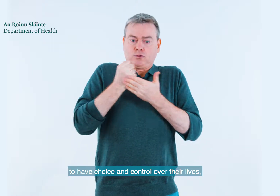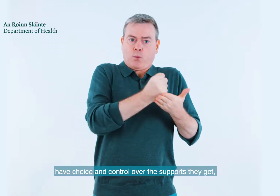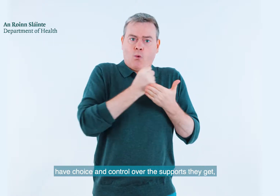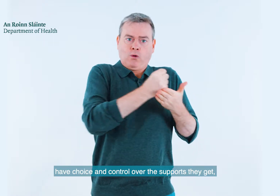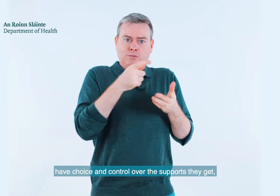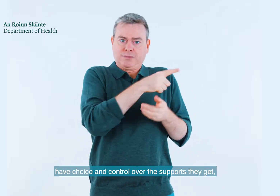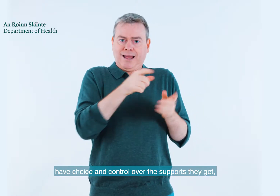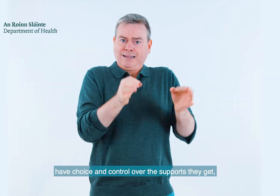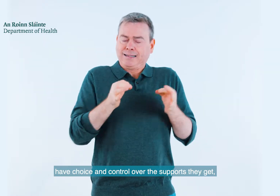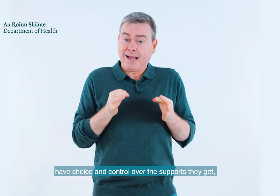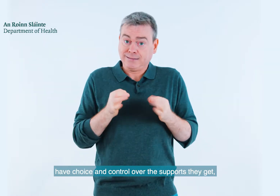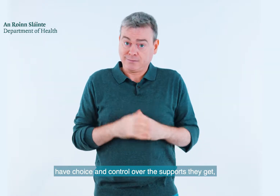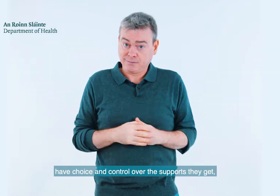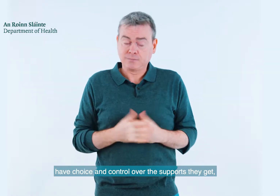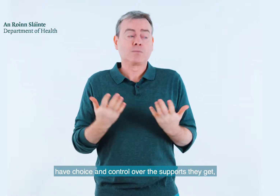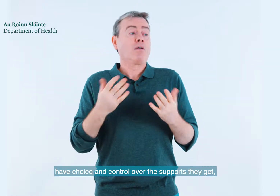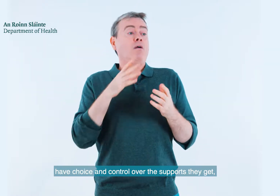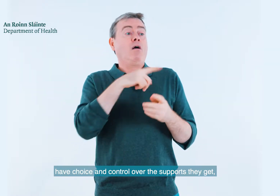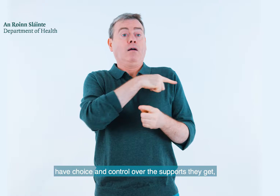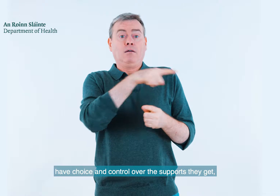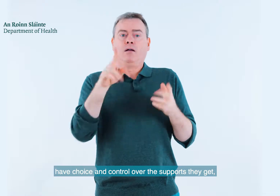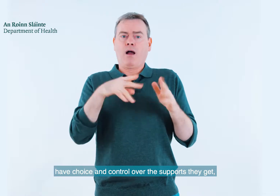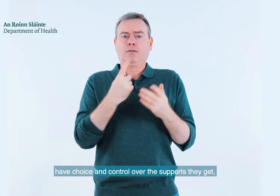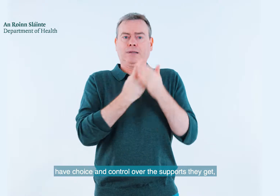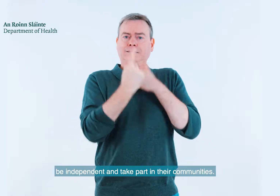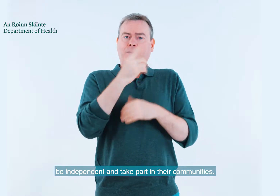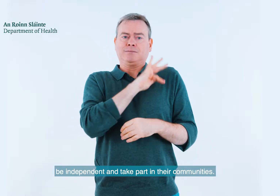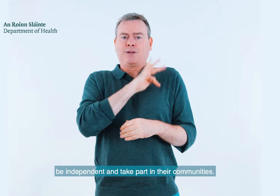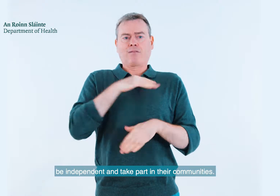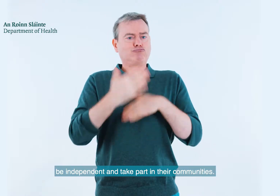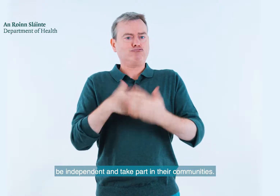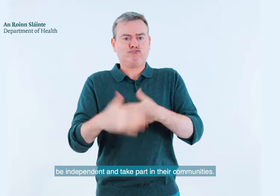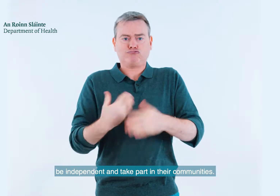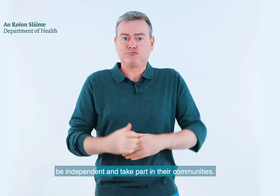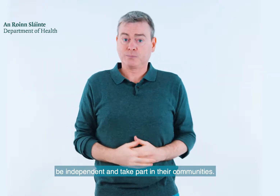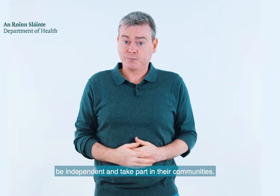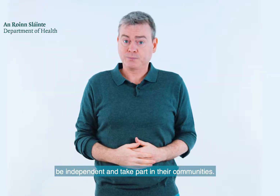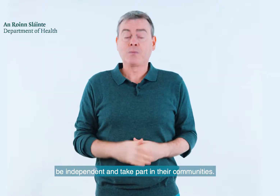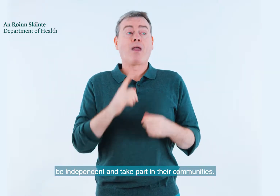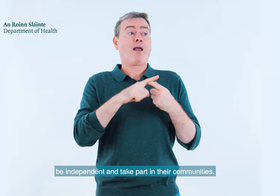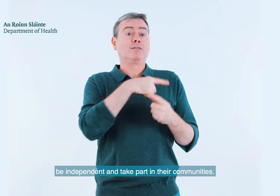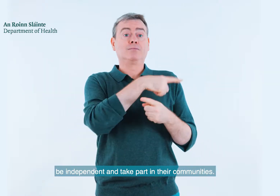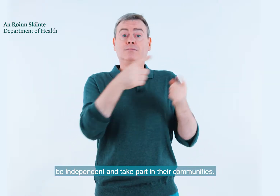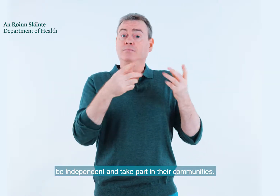Have choice and control over the supports they get. Be independent. Take part in their communities.